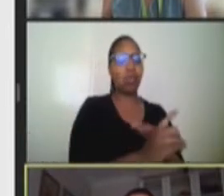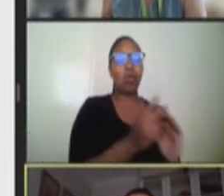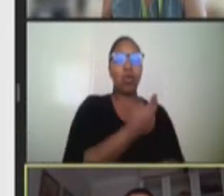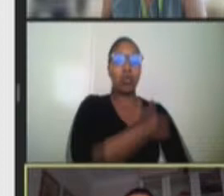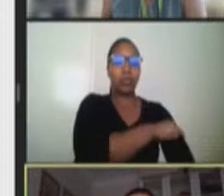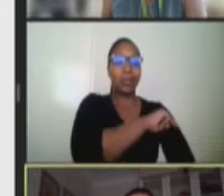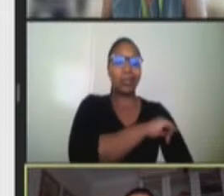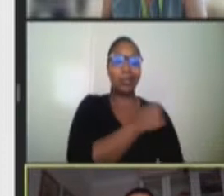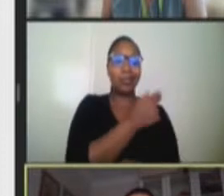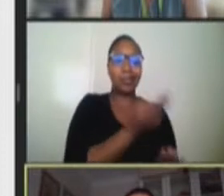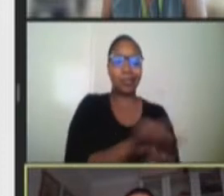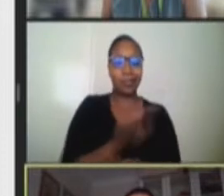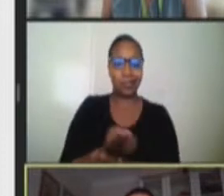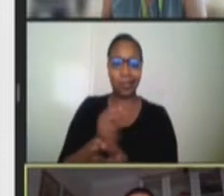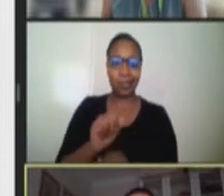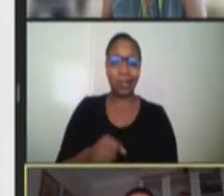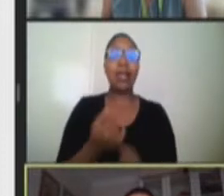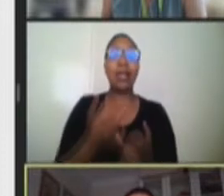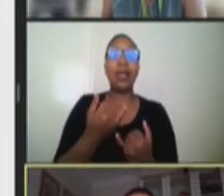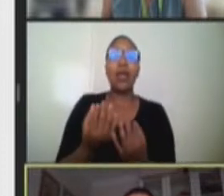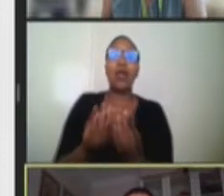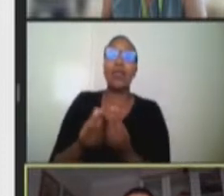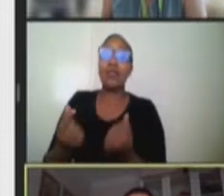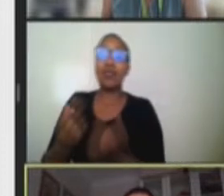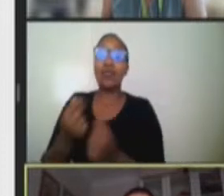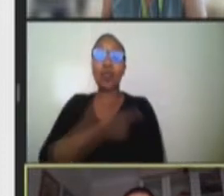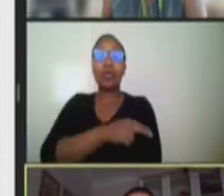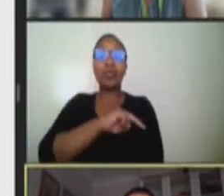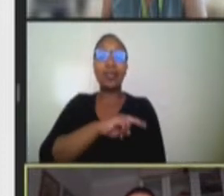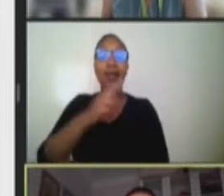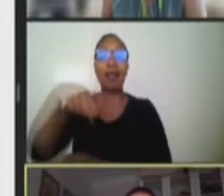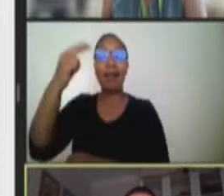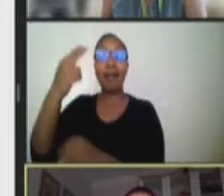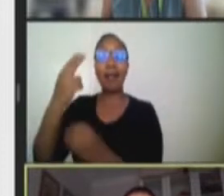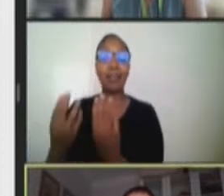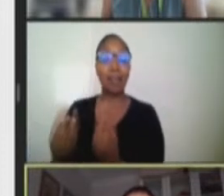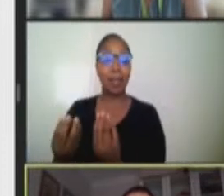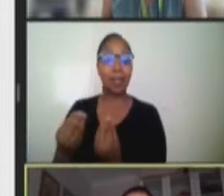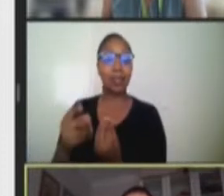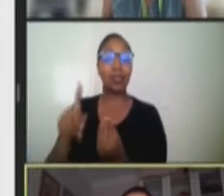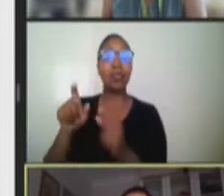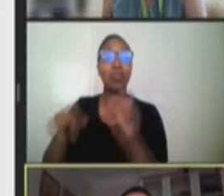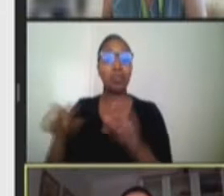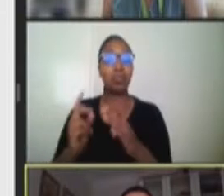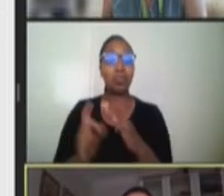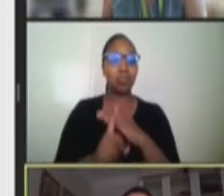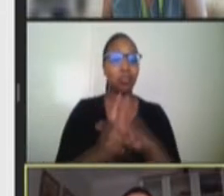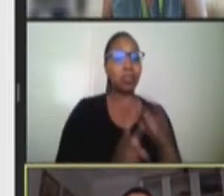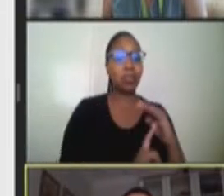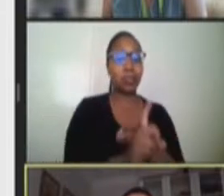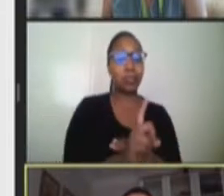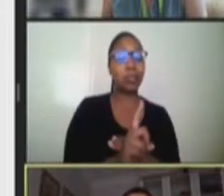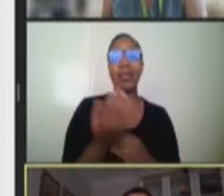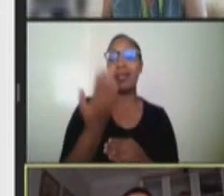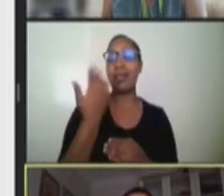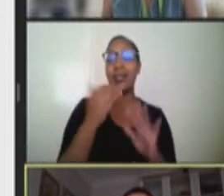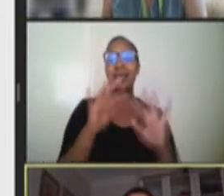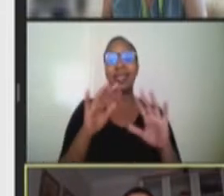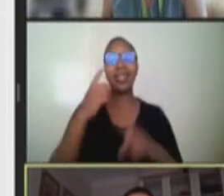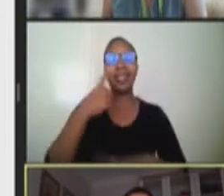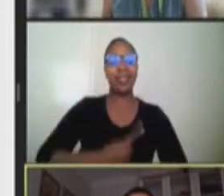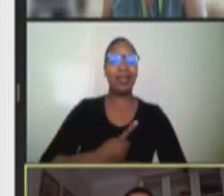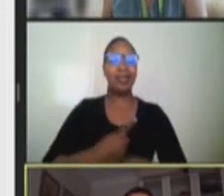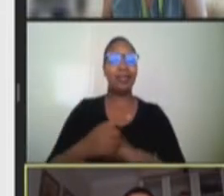a few hospitals, with the highest numbers of admissions particularly increasing in the last 10 days or so in Tshwane District